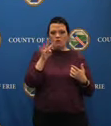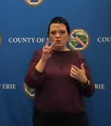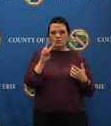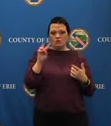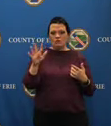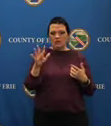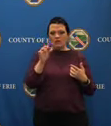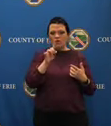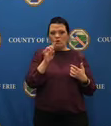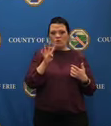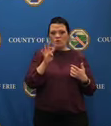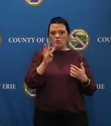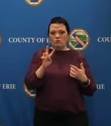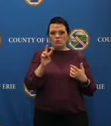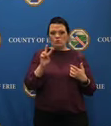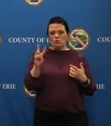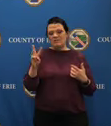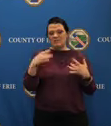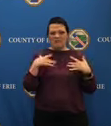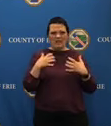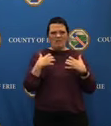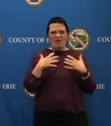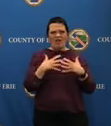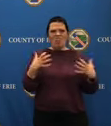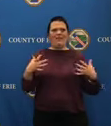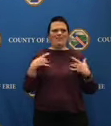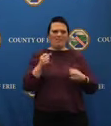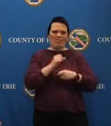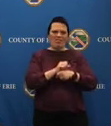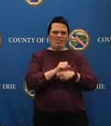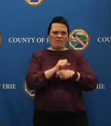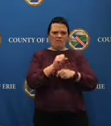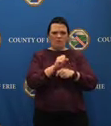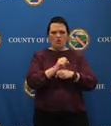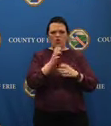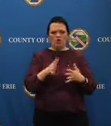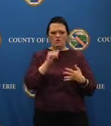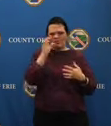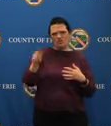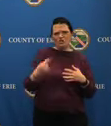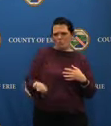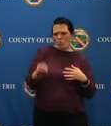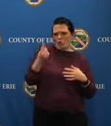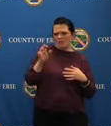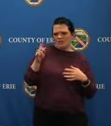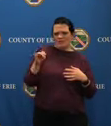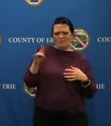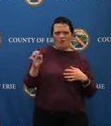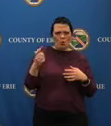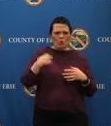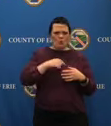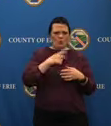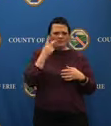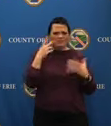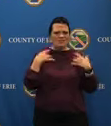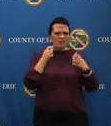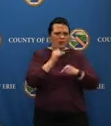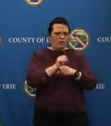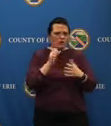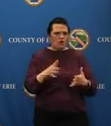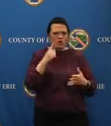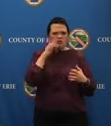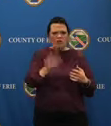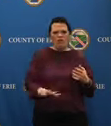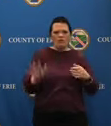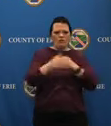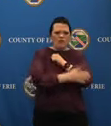and 226 have a lot of healthcare workers. So it's not just one zip code. We've seen healthcare workers from